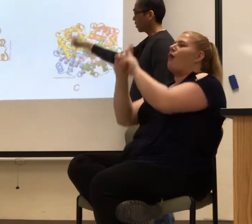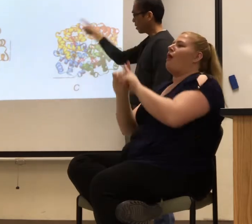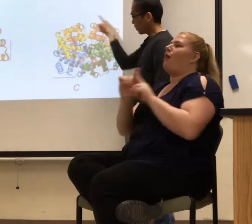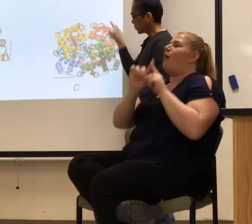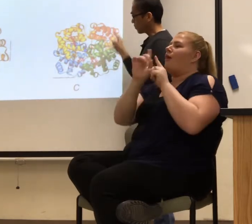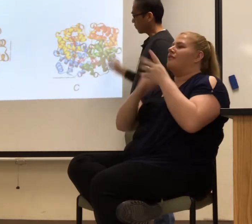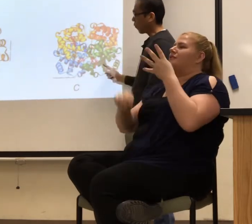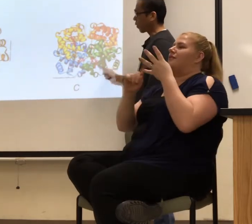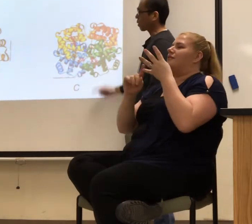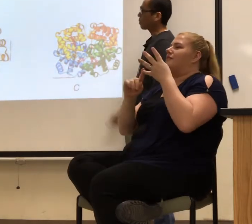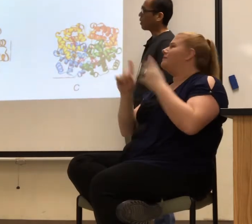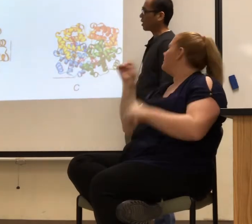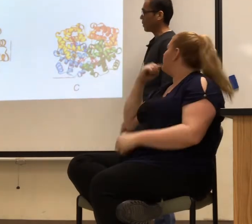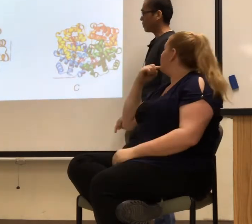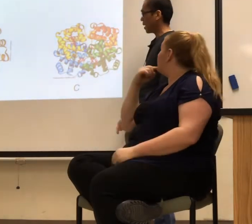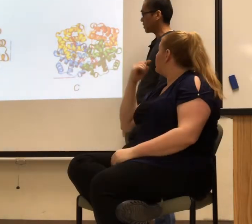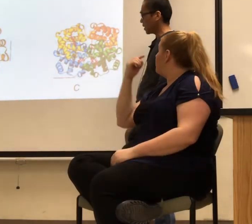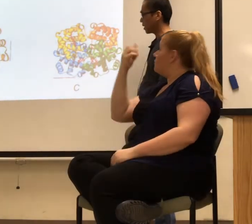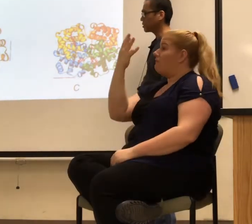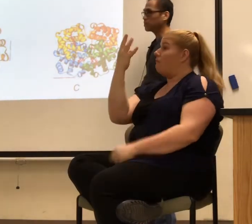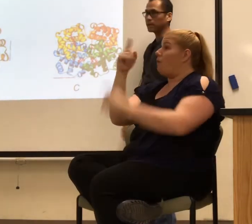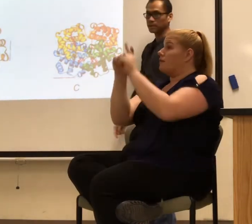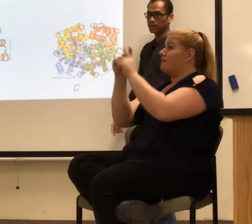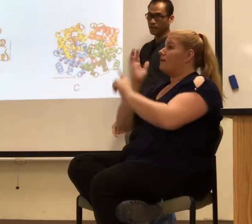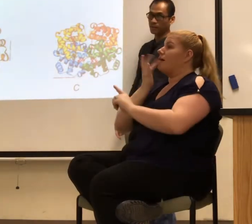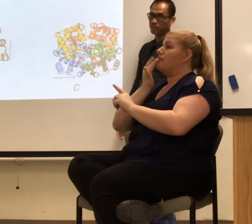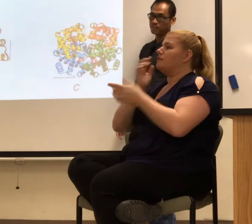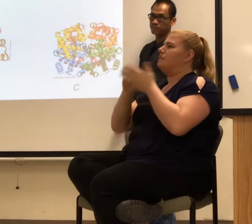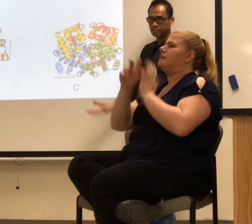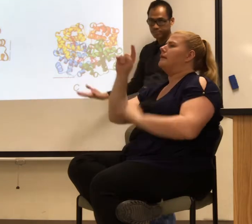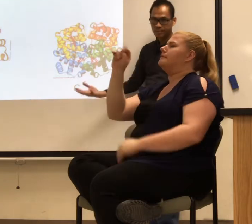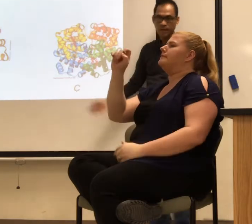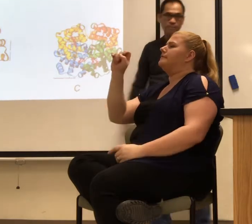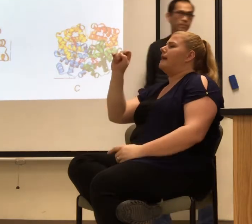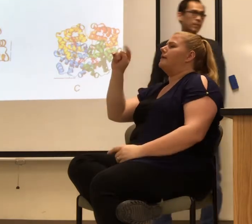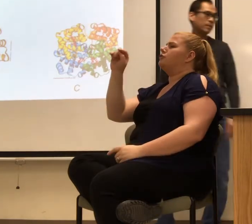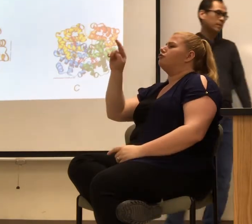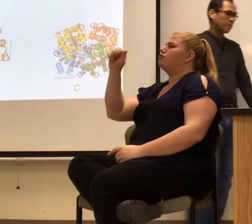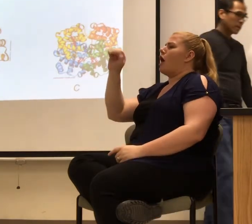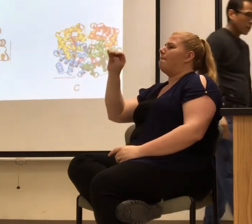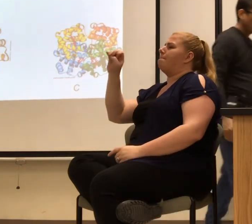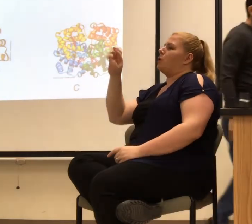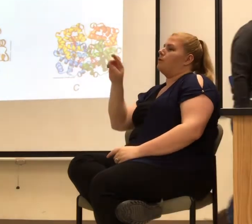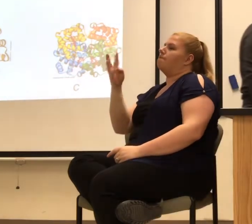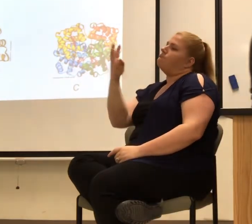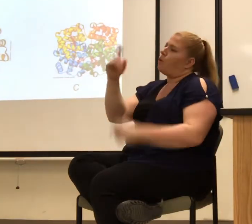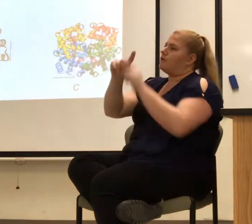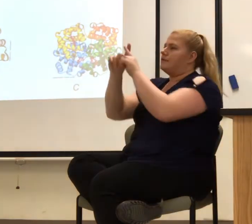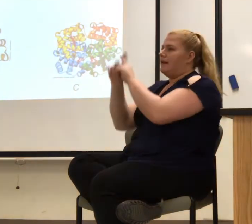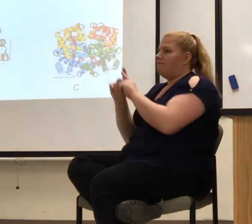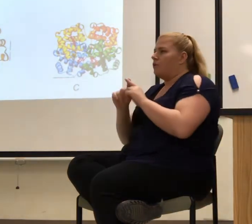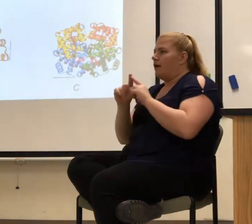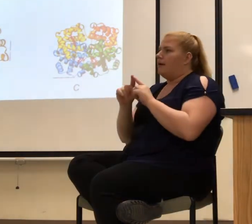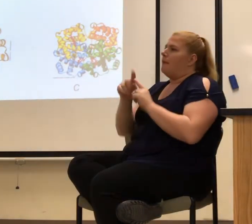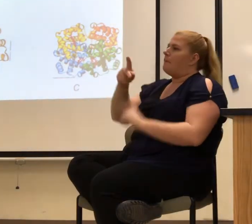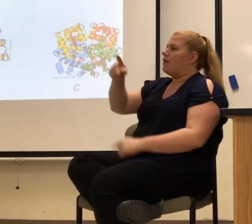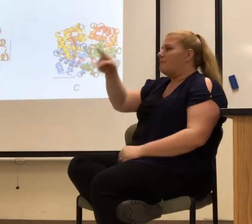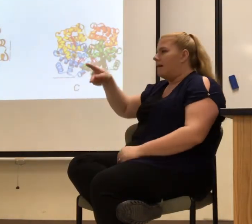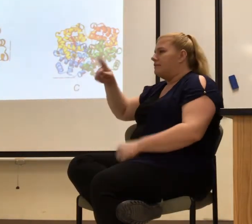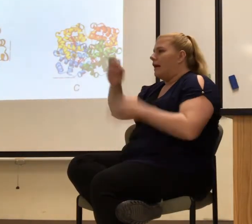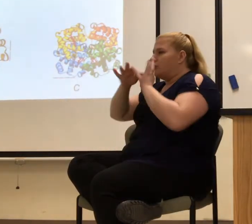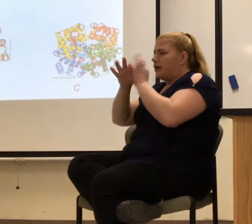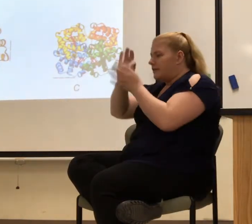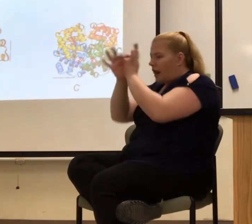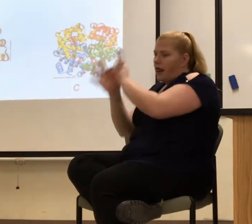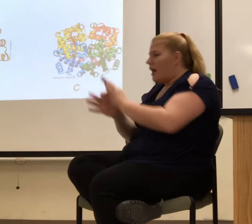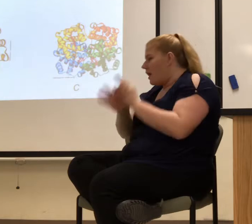tetramer. There's 4 polypeptide chains linked together. Okay? All right, so that's level